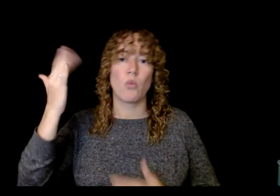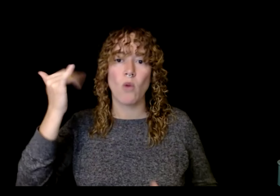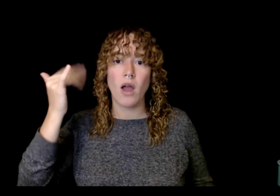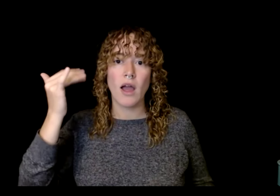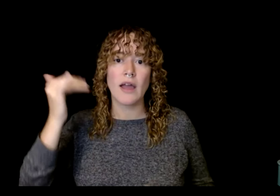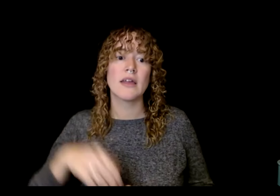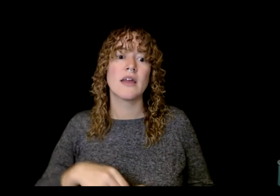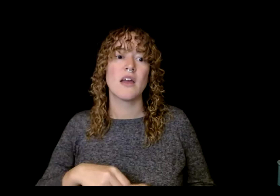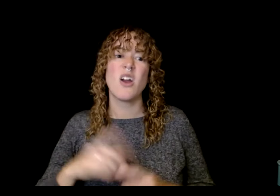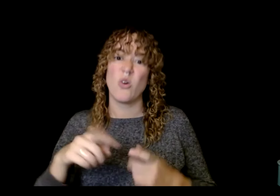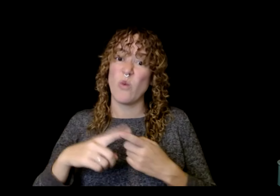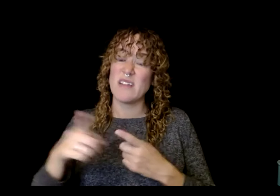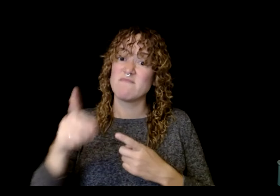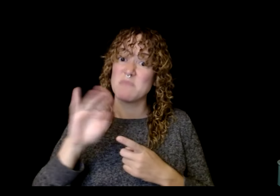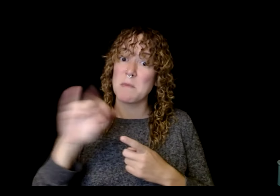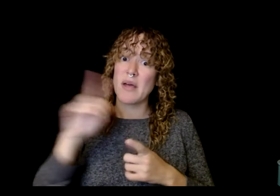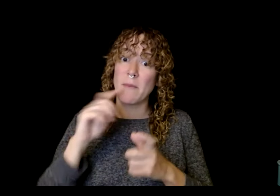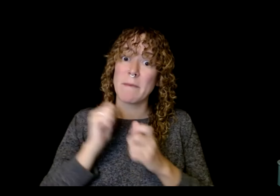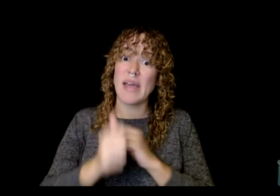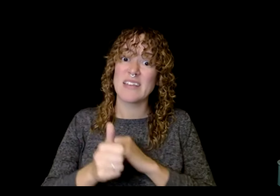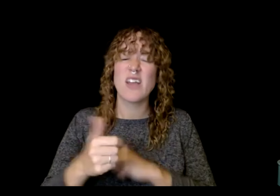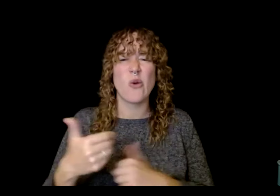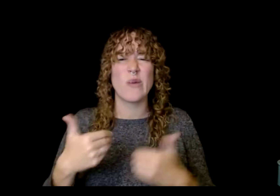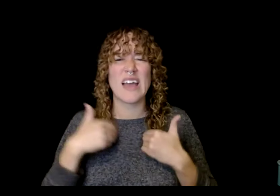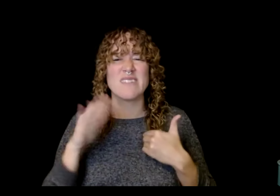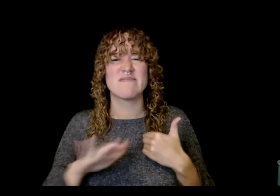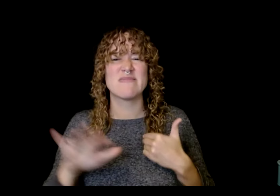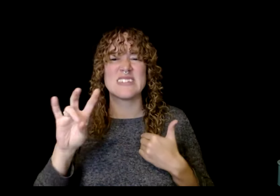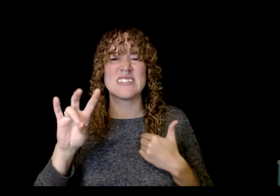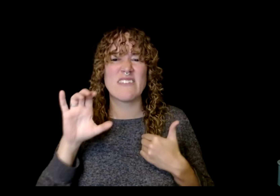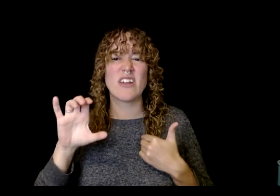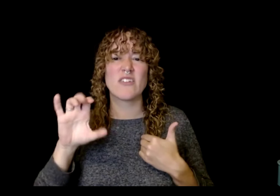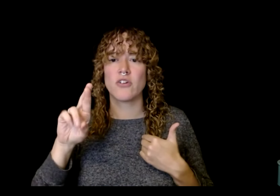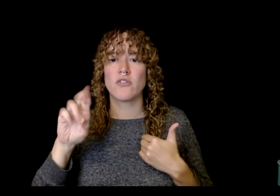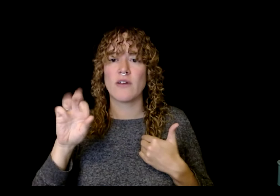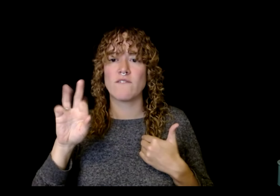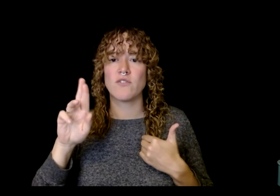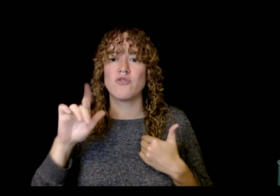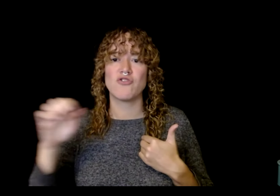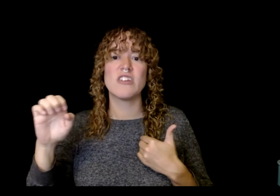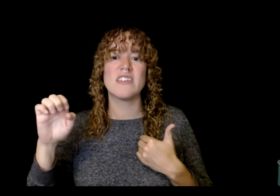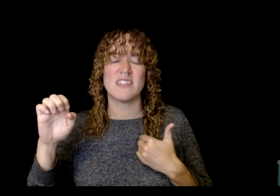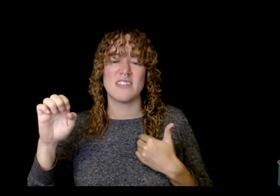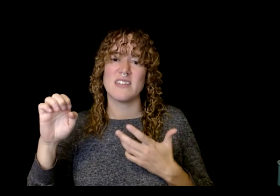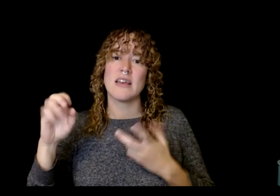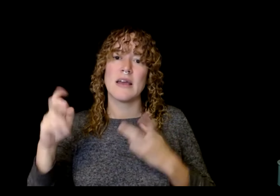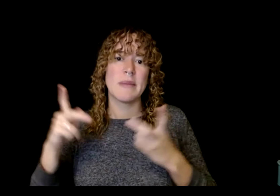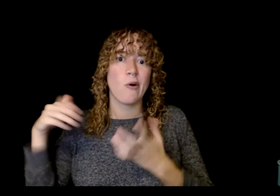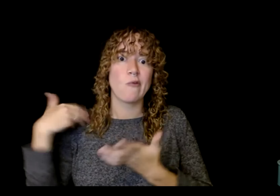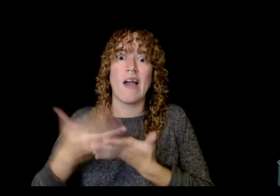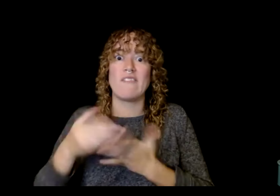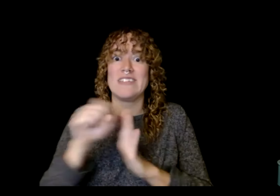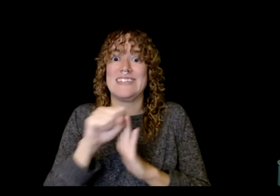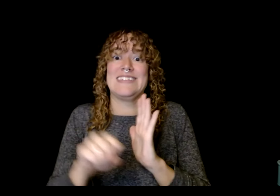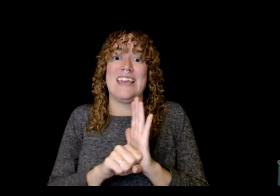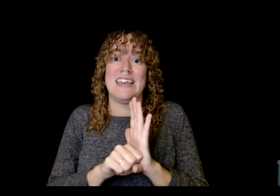management was passed, we were seeing about 700 refugee arrivals to the state. Since that time, in the